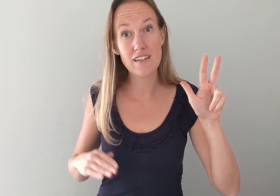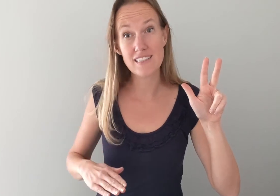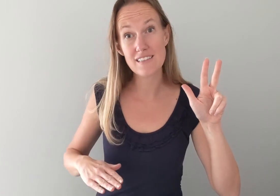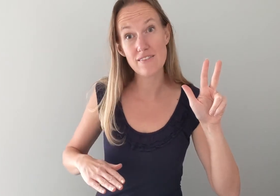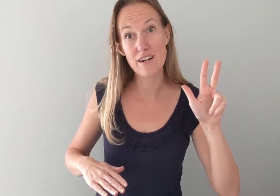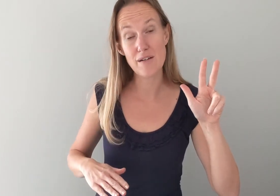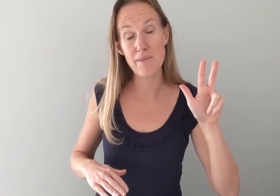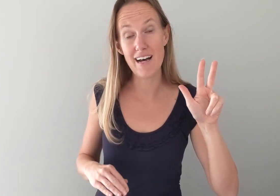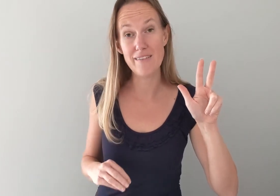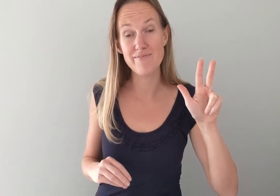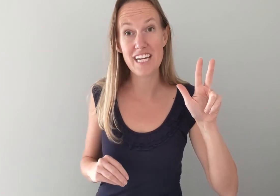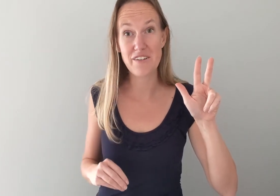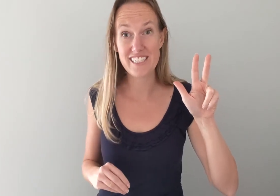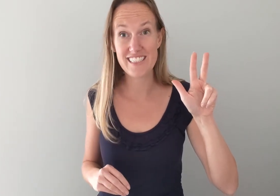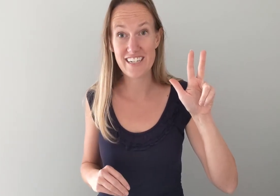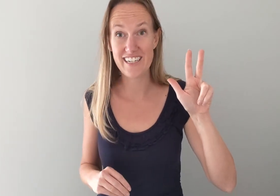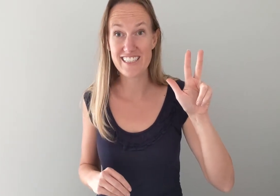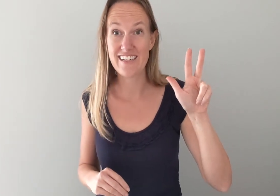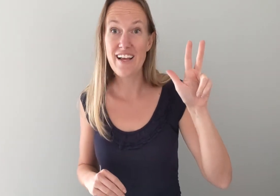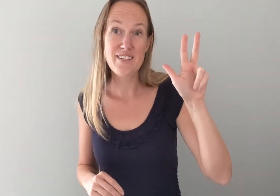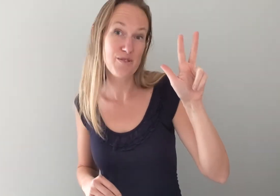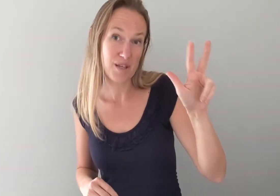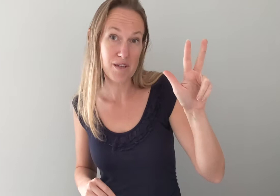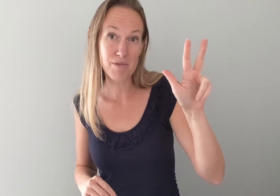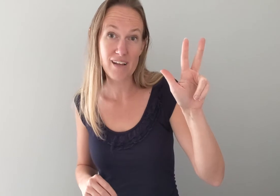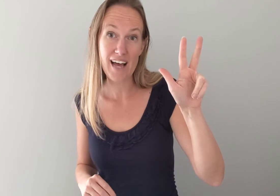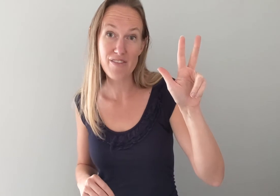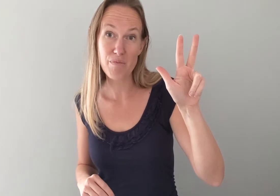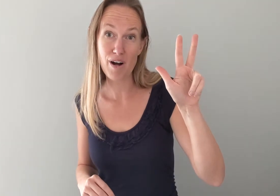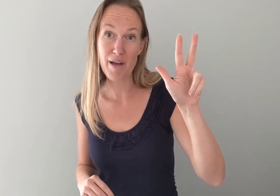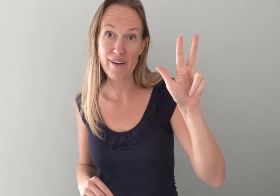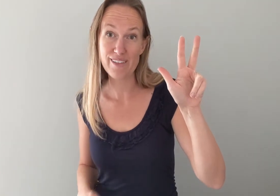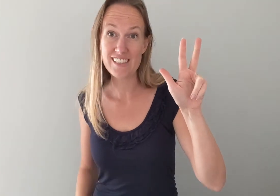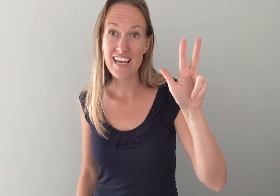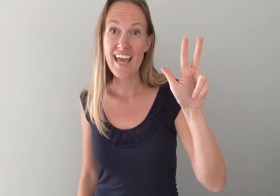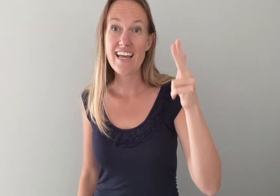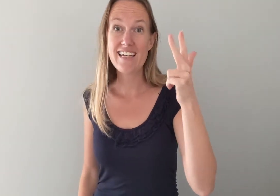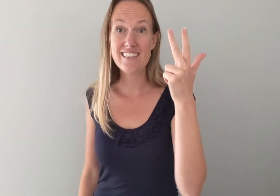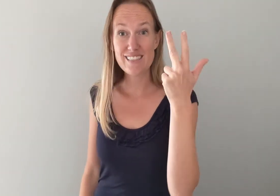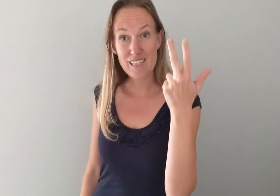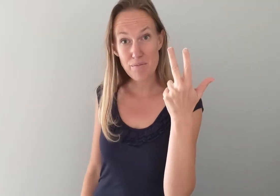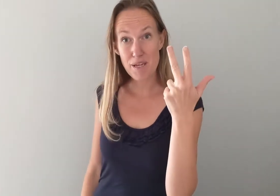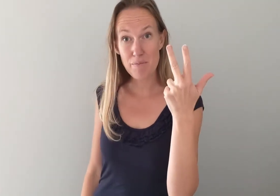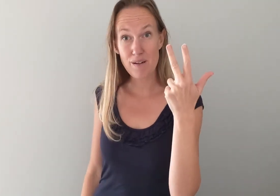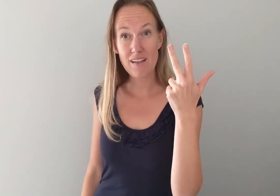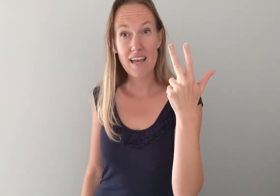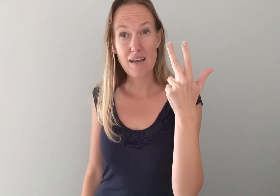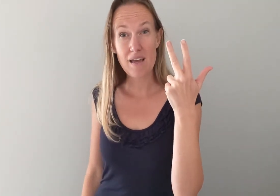varies from generation to generation. So some people have their palm out and some people, and